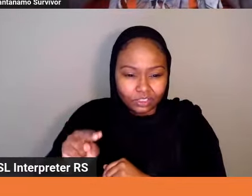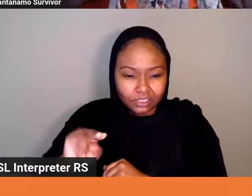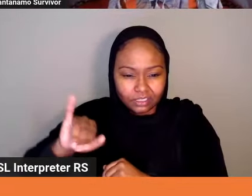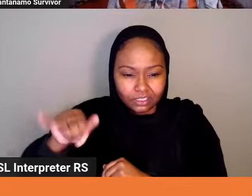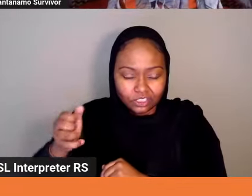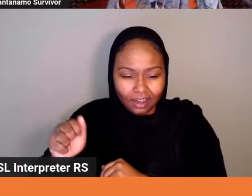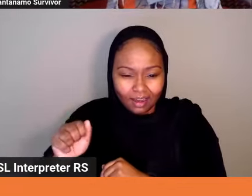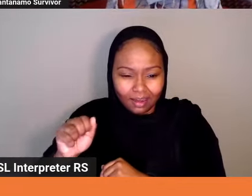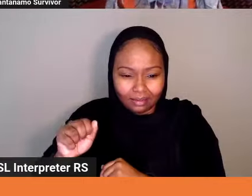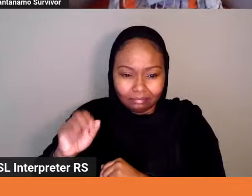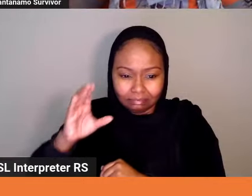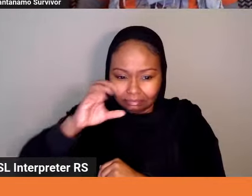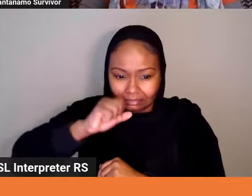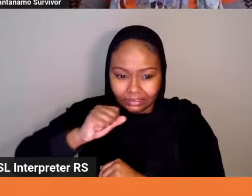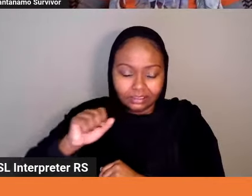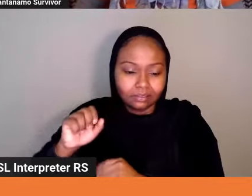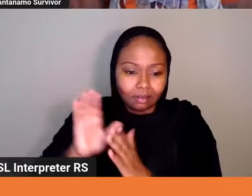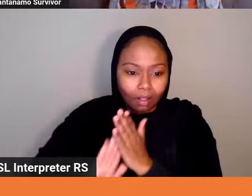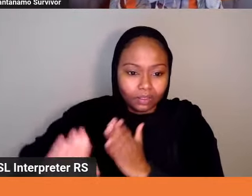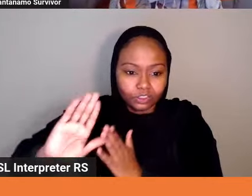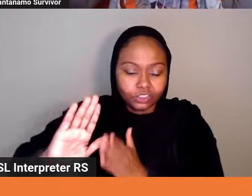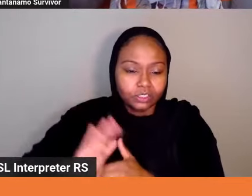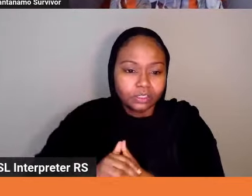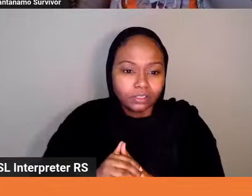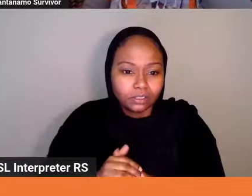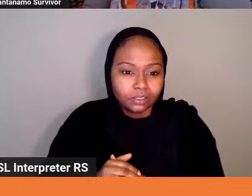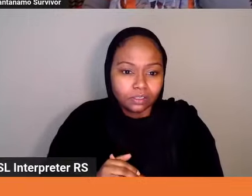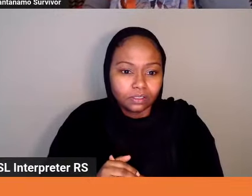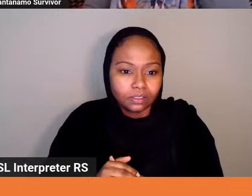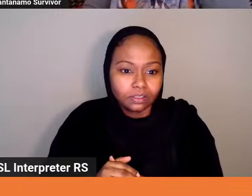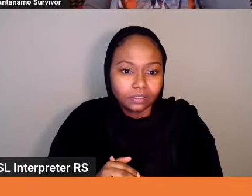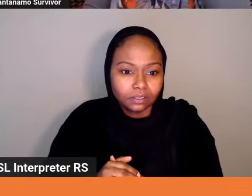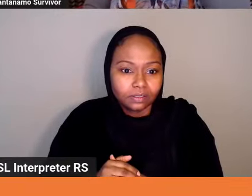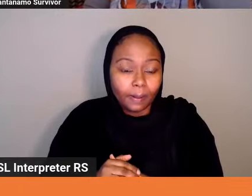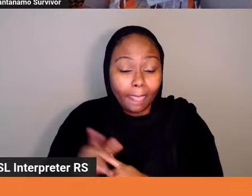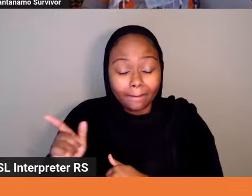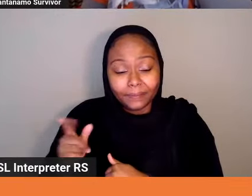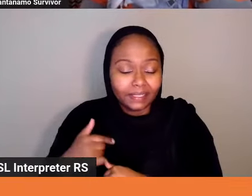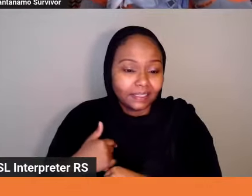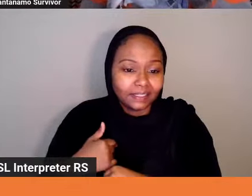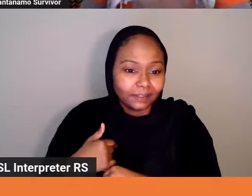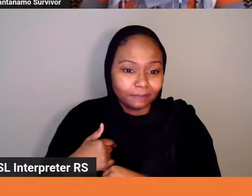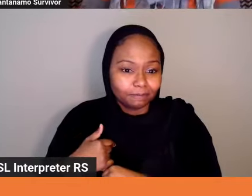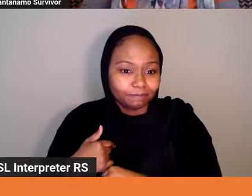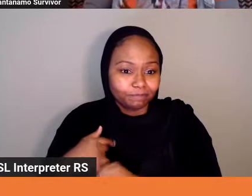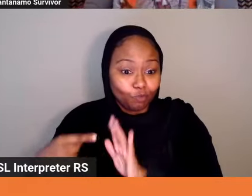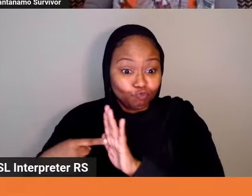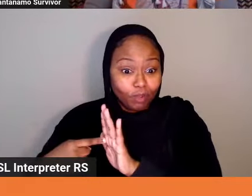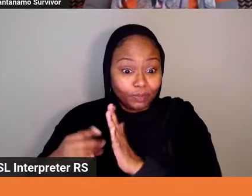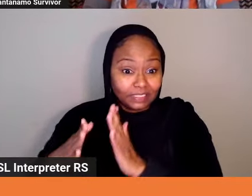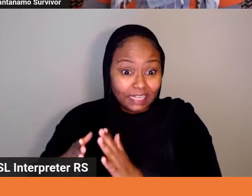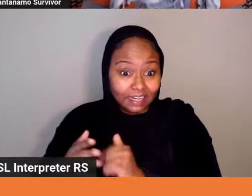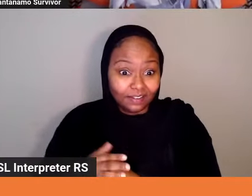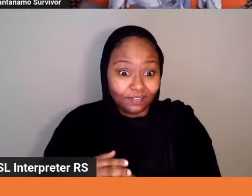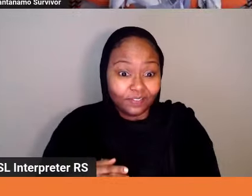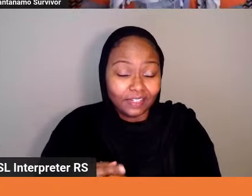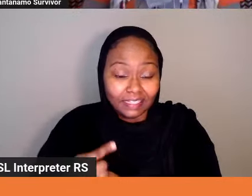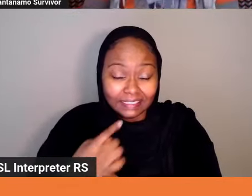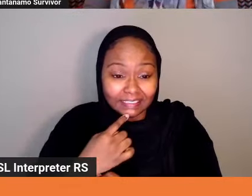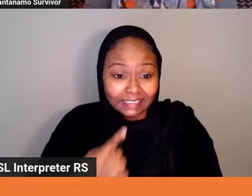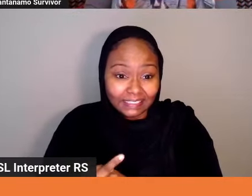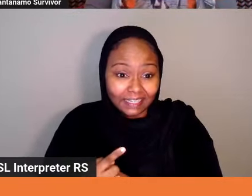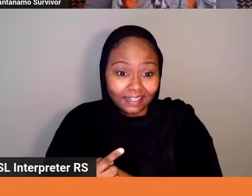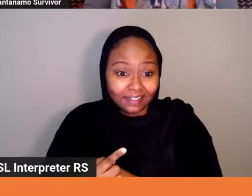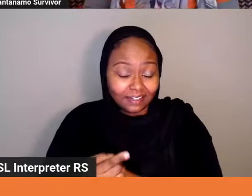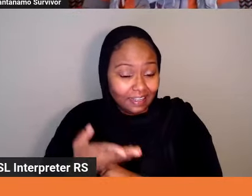Pentagon gone crazy. They said they would, the spokesperson said they would burn art from Guantanamo, and this art